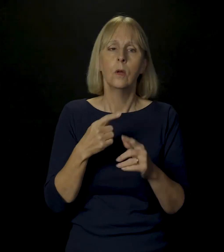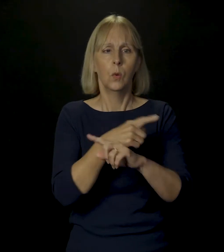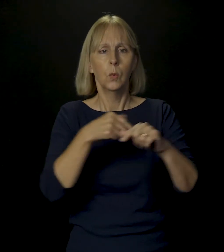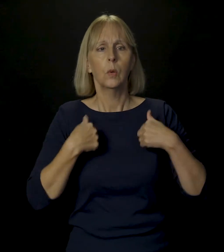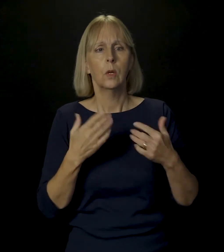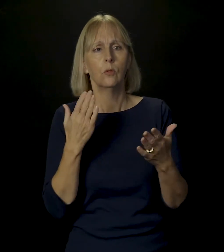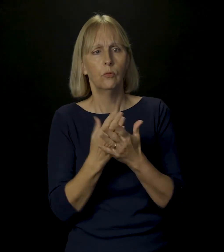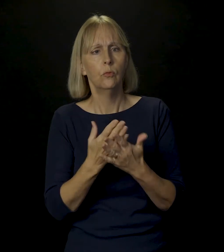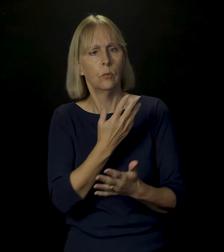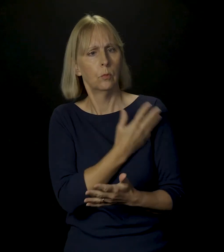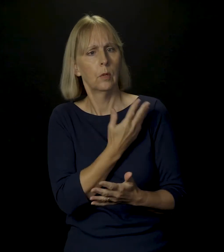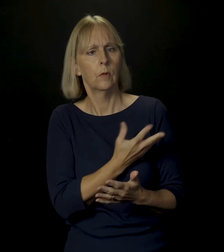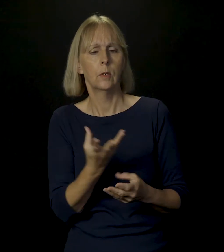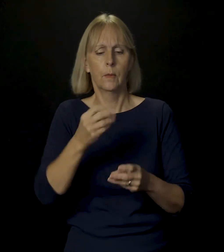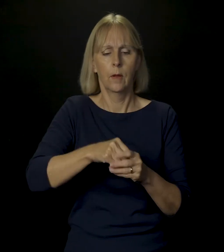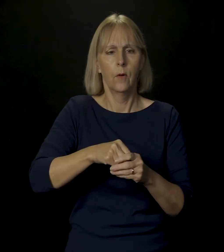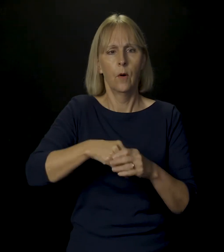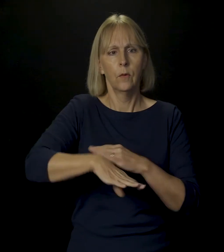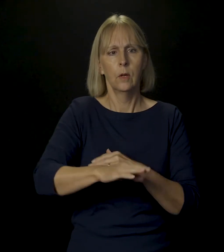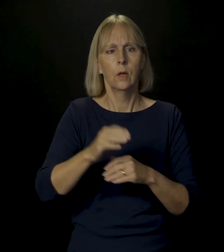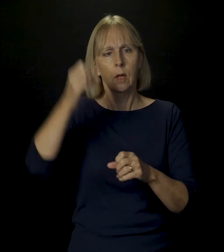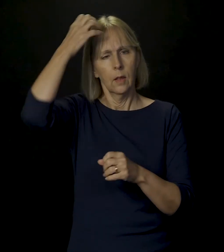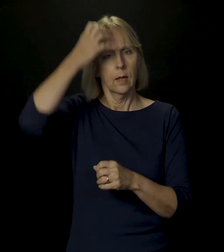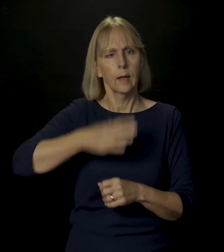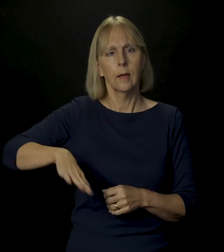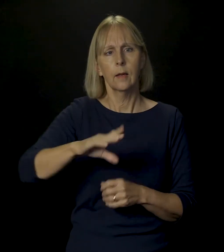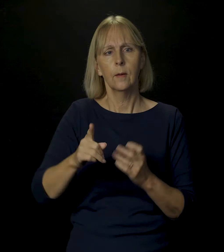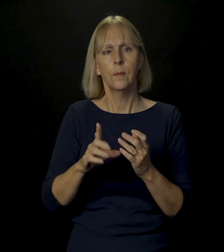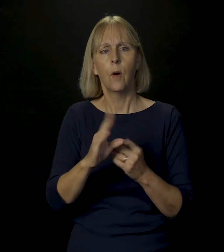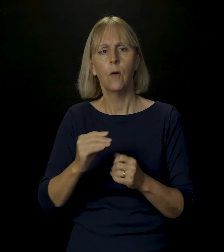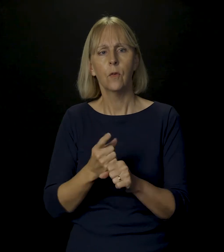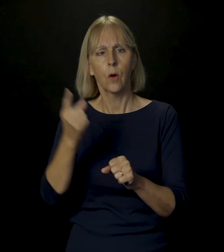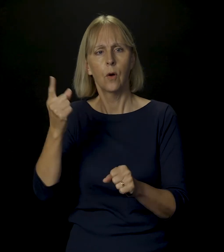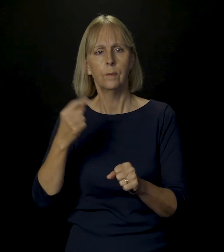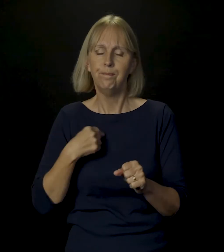To Be A Part Of The Kingdom Of God And Be Part Of The Church So I Encourage You To Take